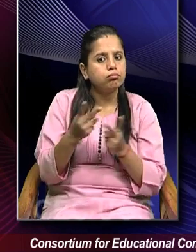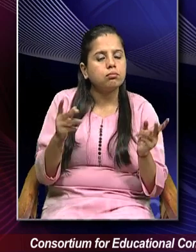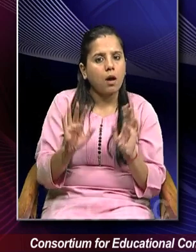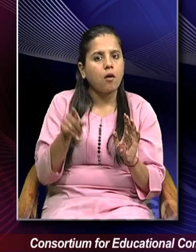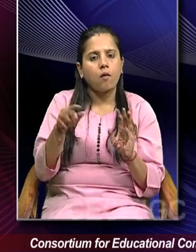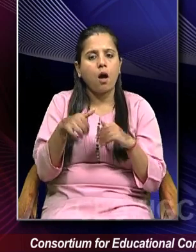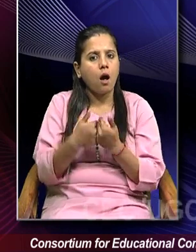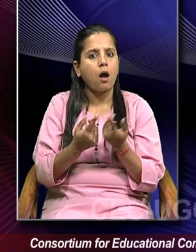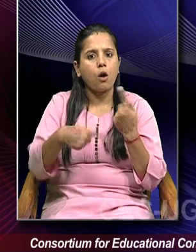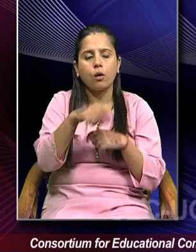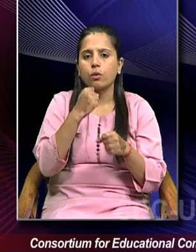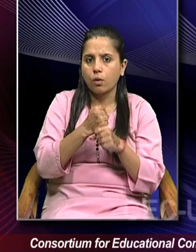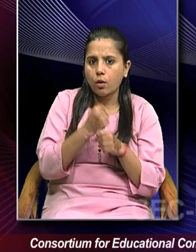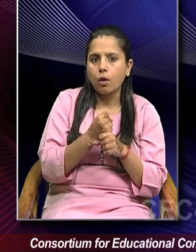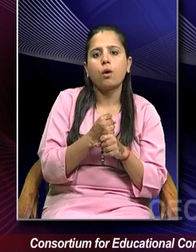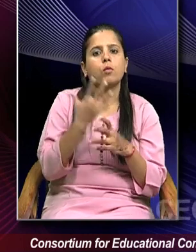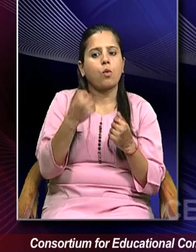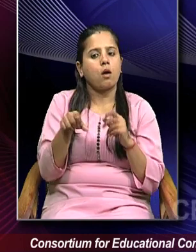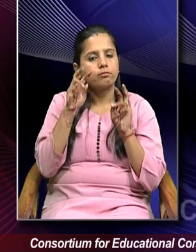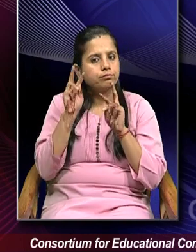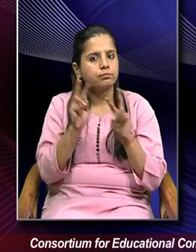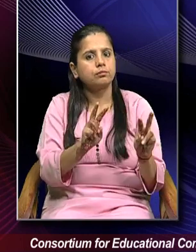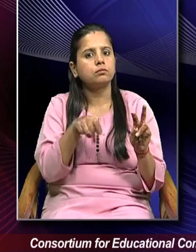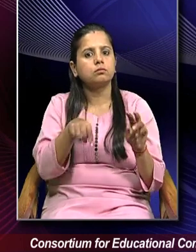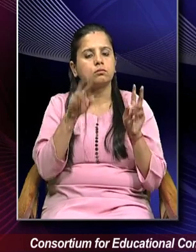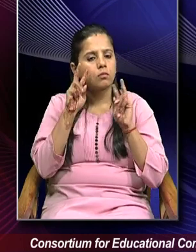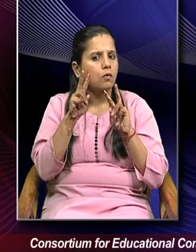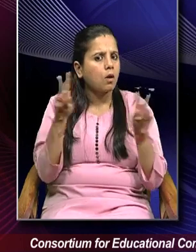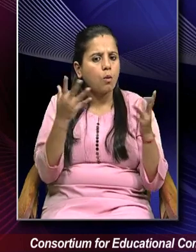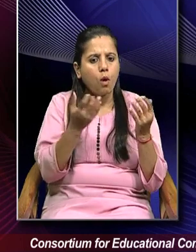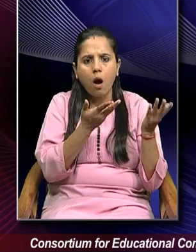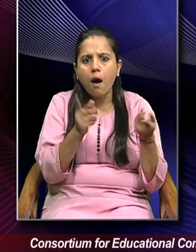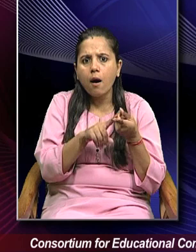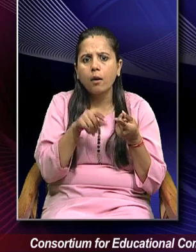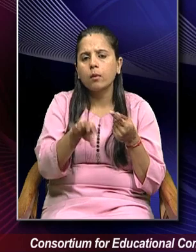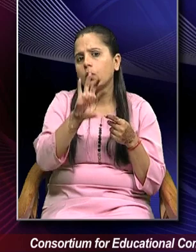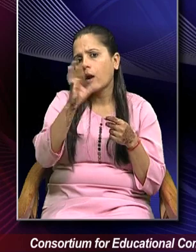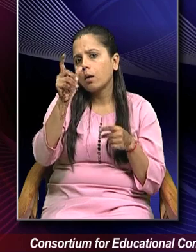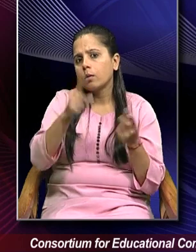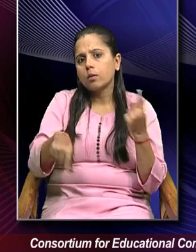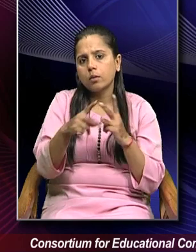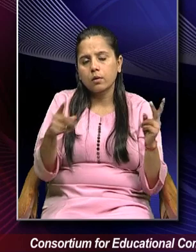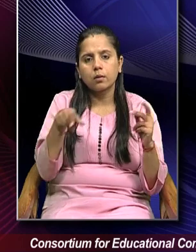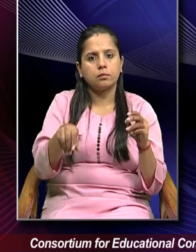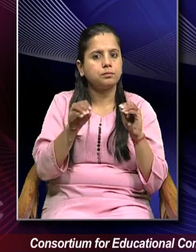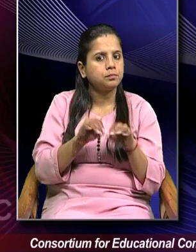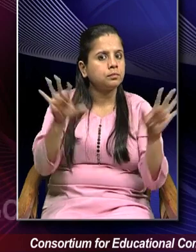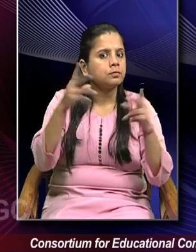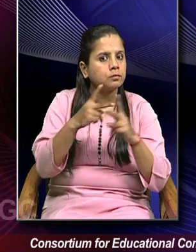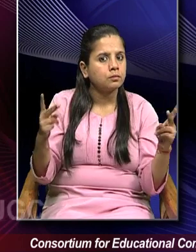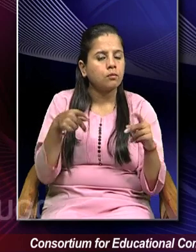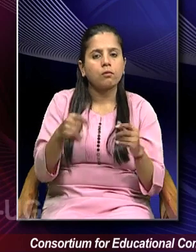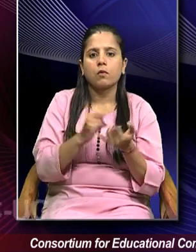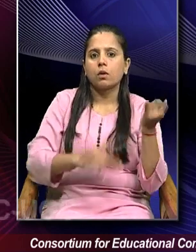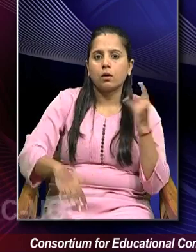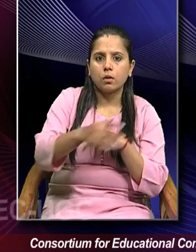how the governments, they wanted to deflect the attention of the countrymen from the pressing